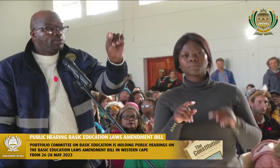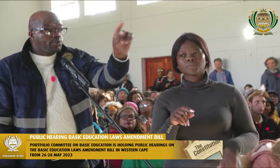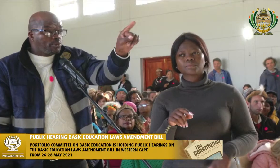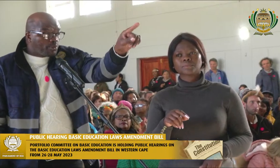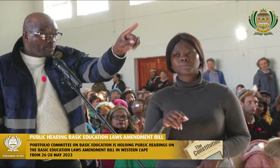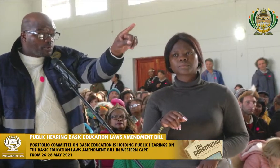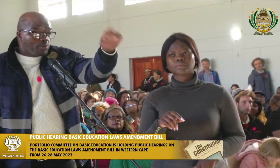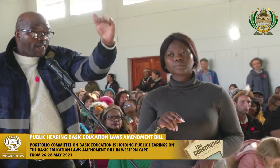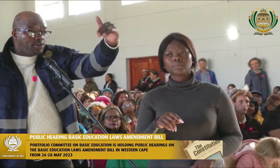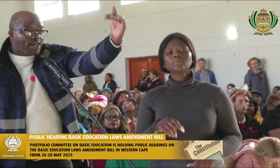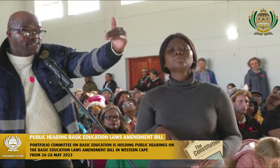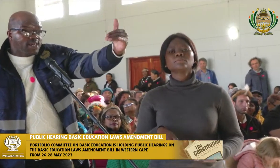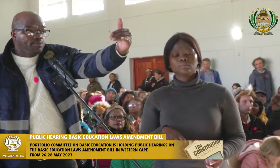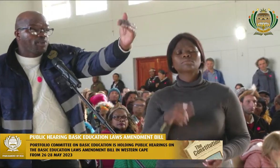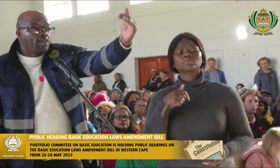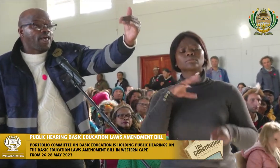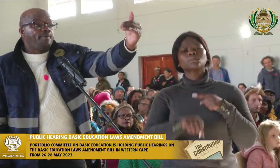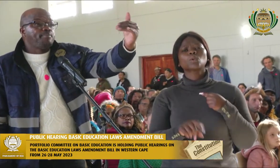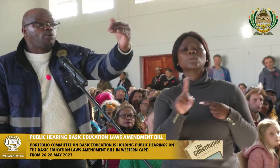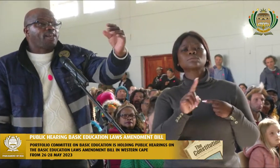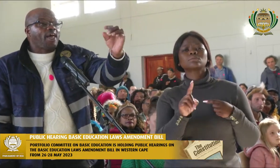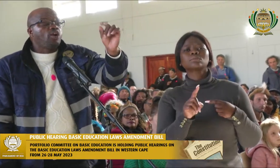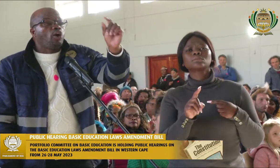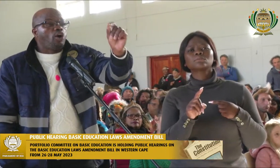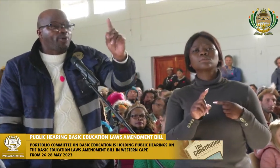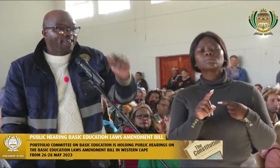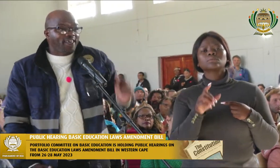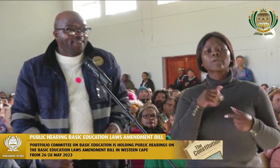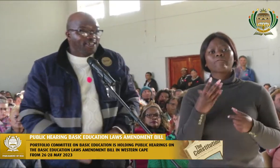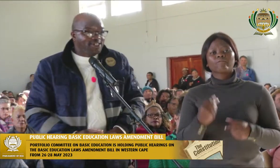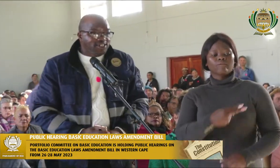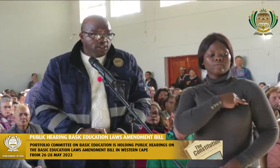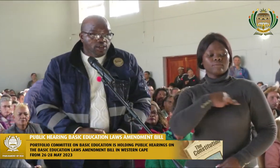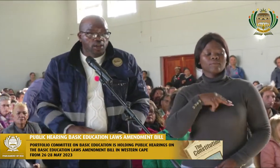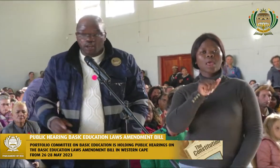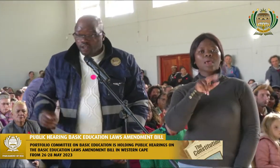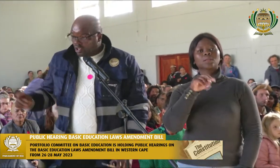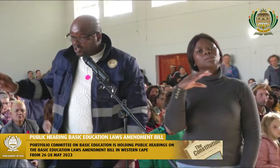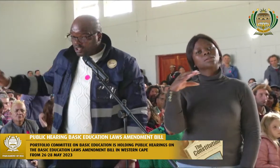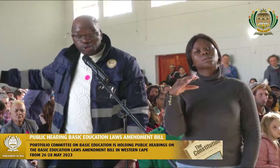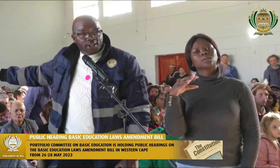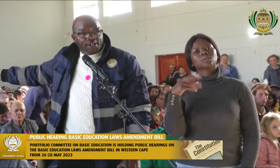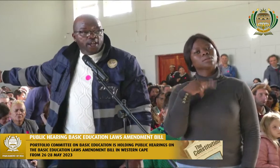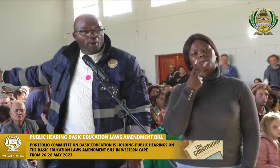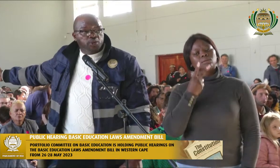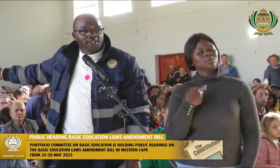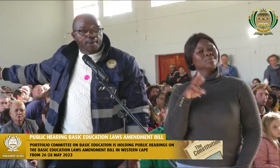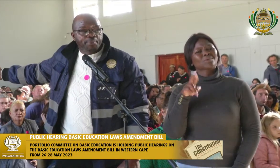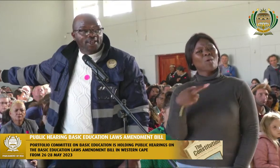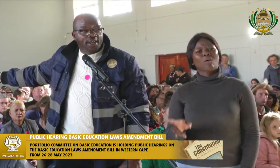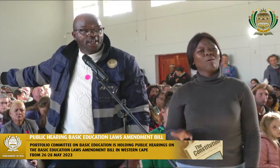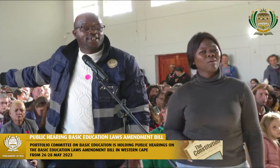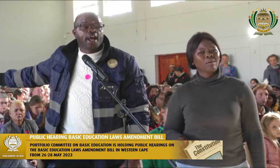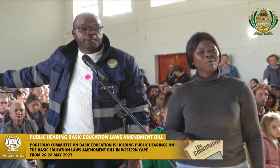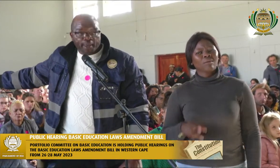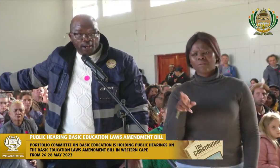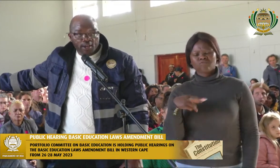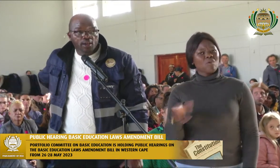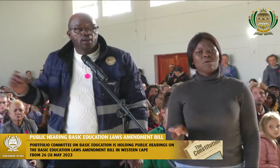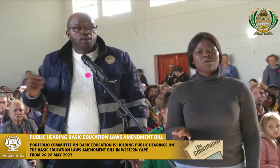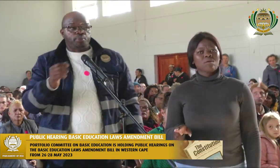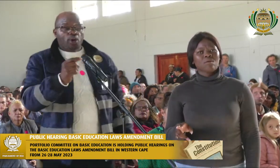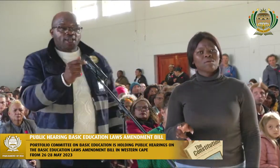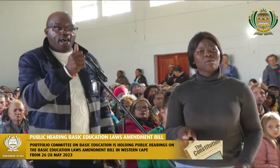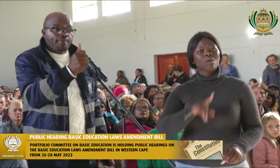kwi-emble kwile nto kazenu. The embekona ilogo ye ANC. It's not right what was happening in that